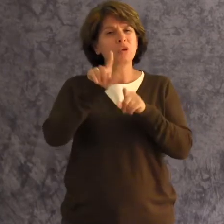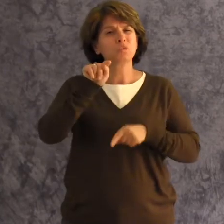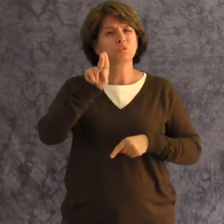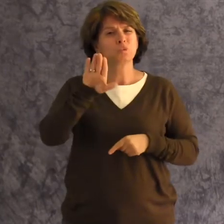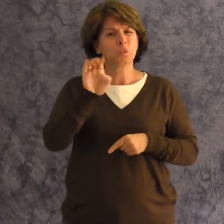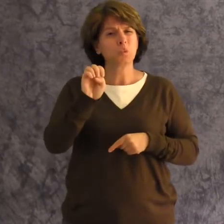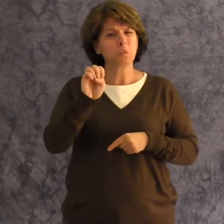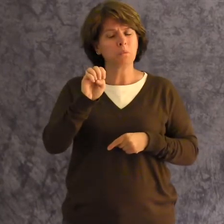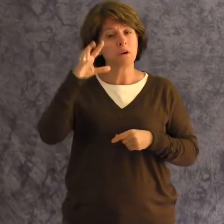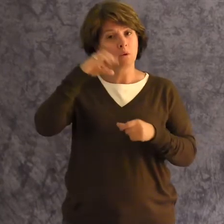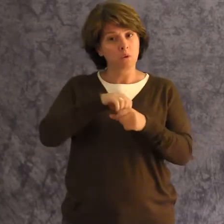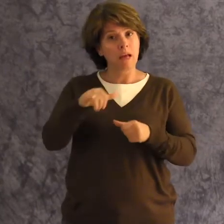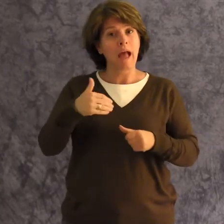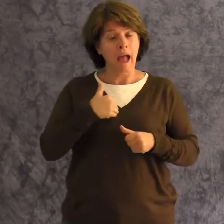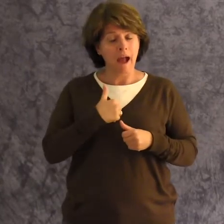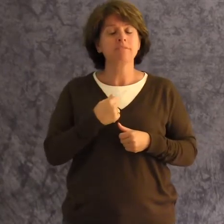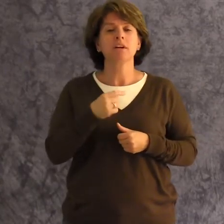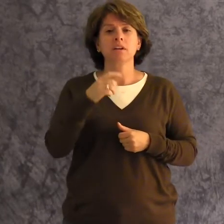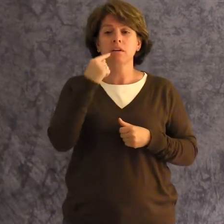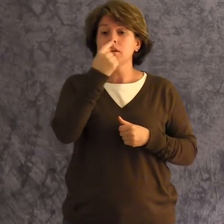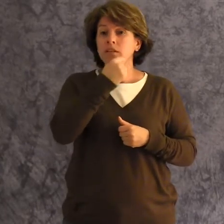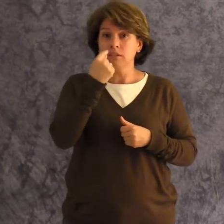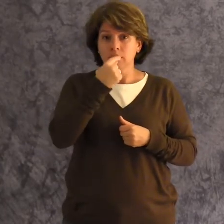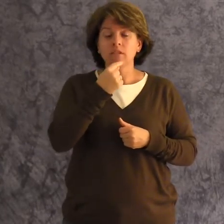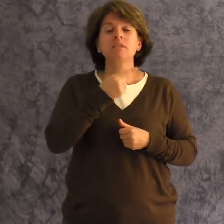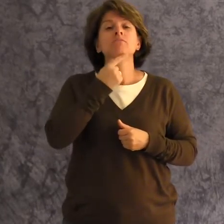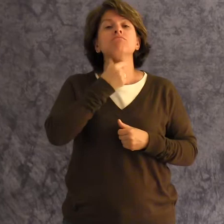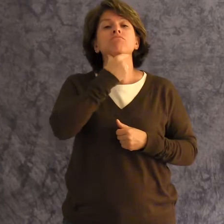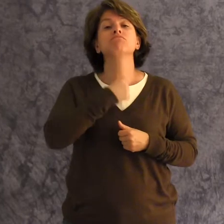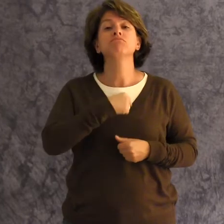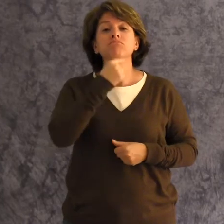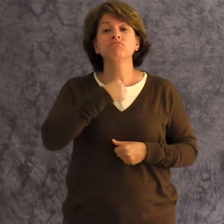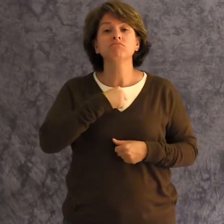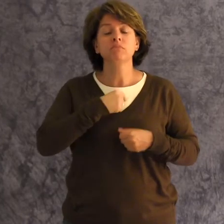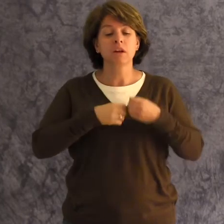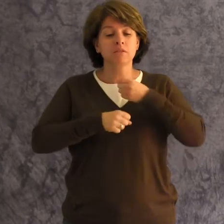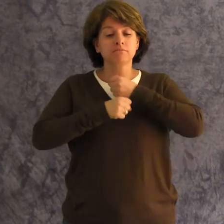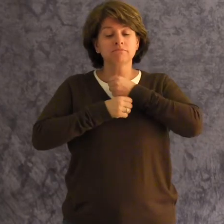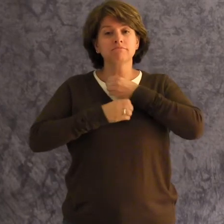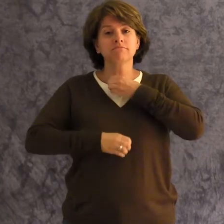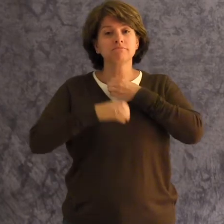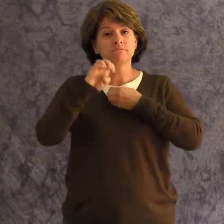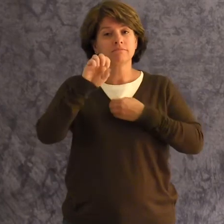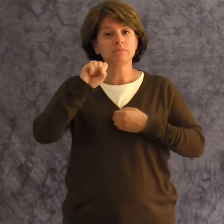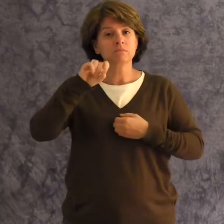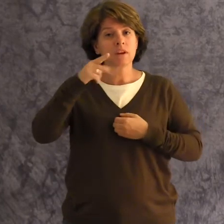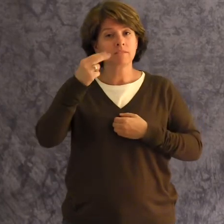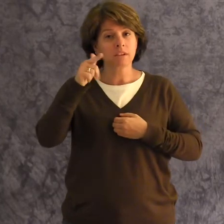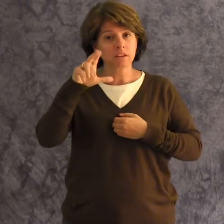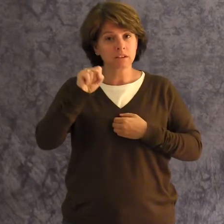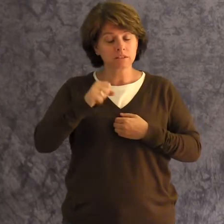cavity, a throat, an esophagus, a stomach, small intestines, and the large